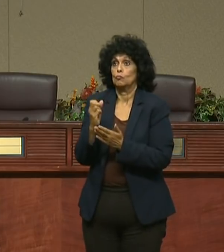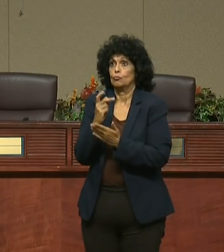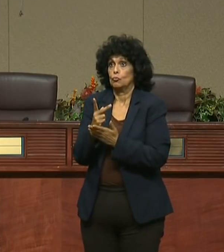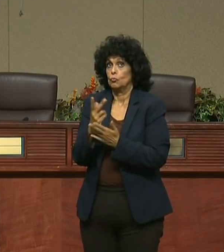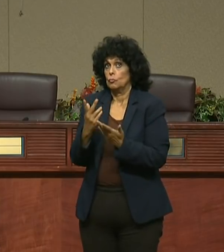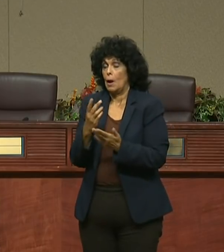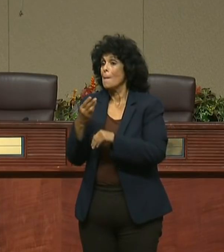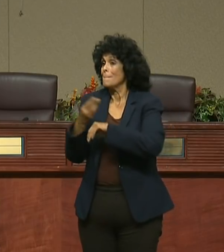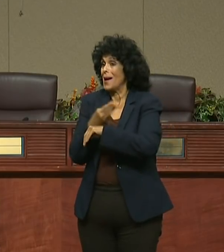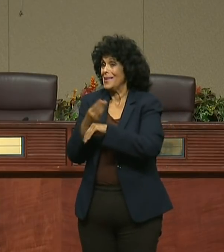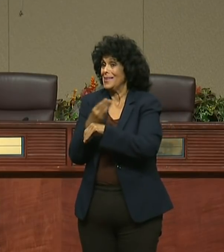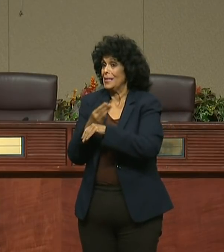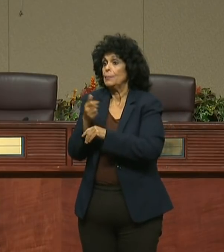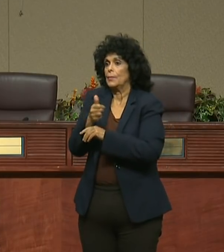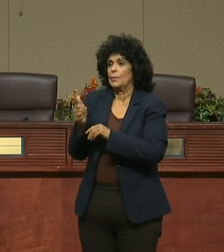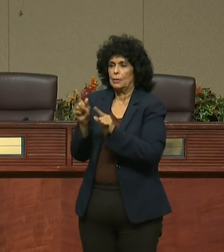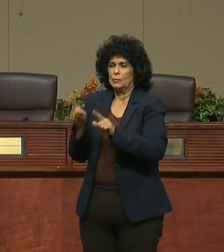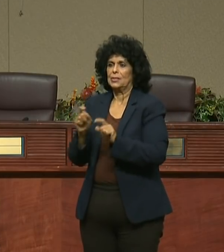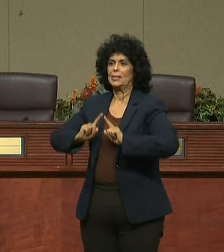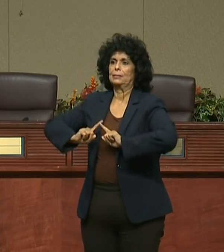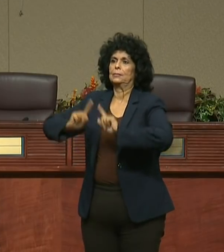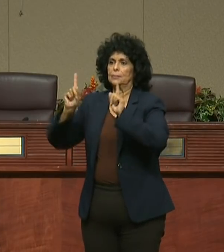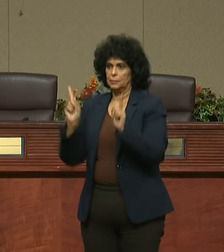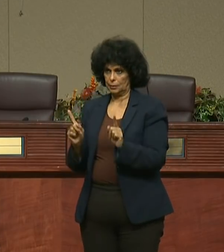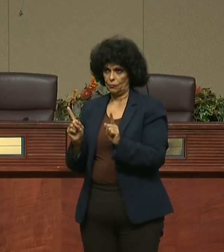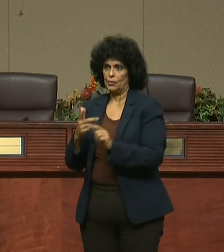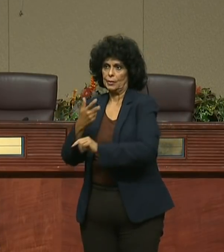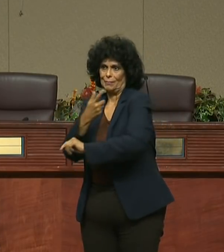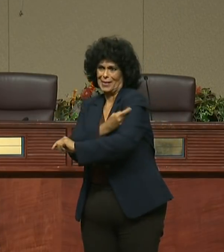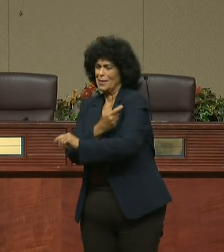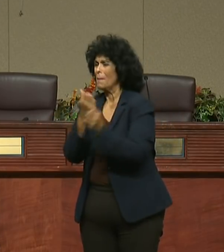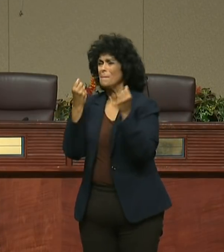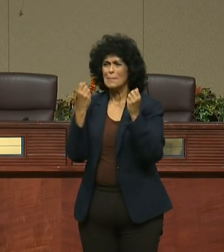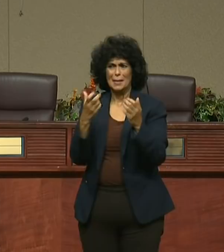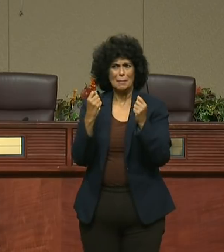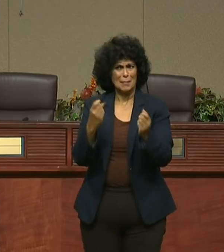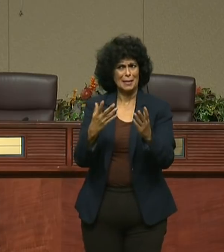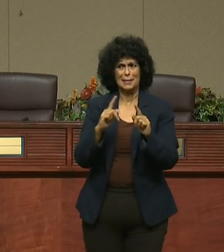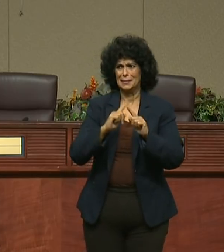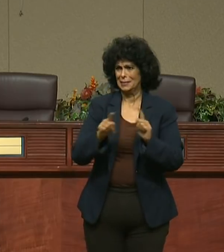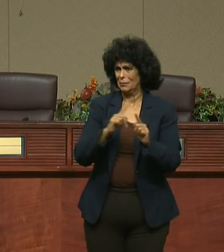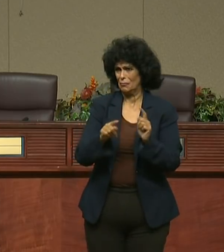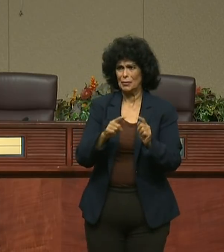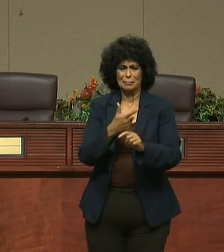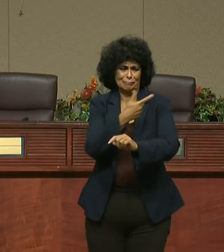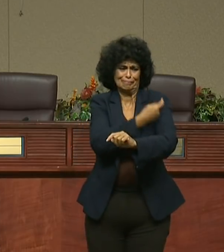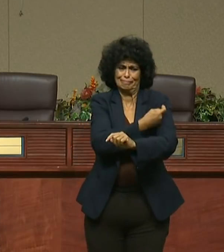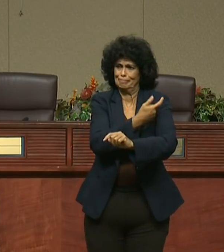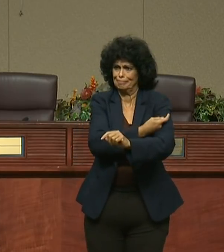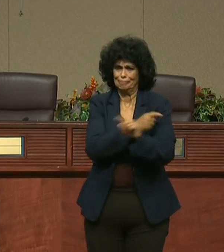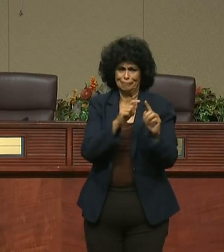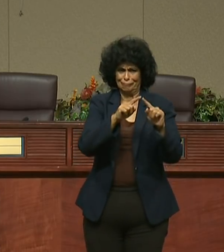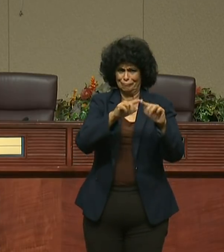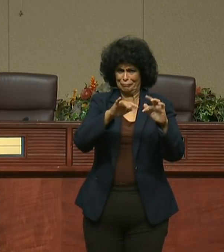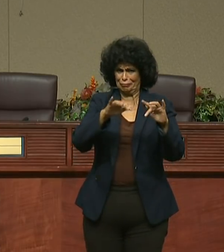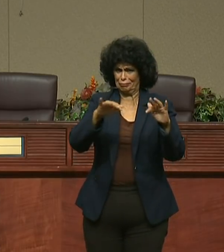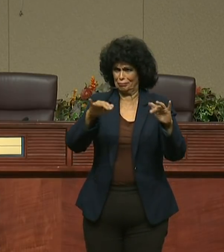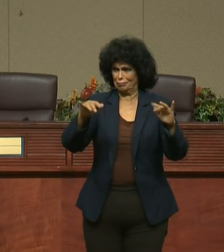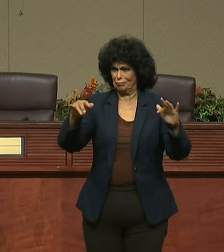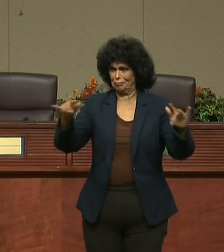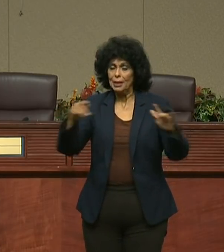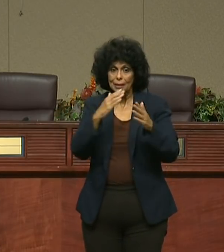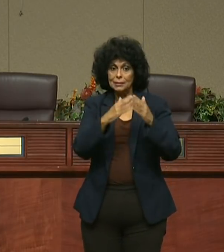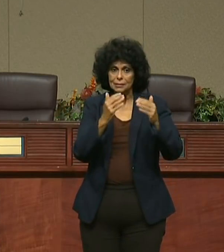in a different vaccine also. There are several. There are hundreds of vaccine candidates getting different